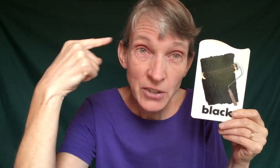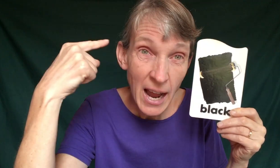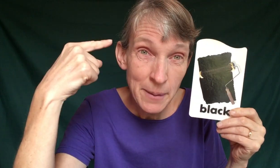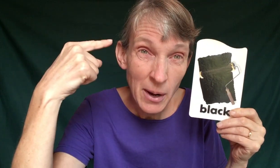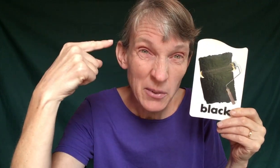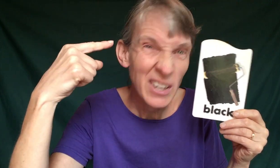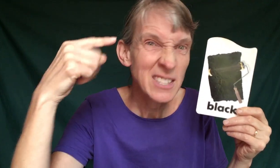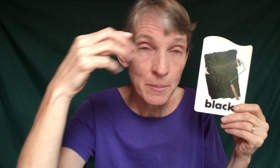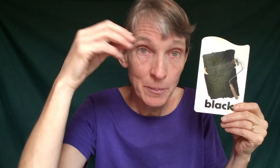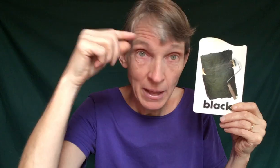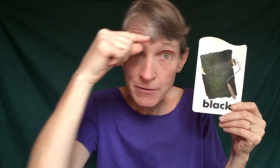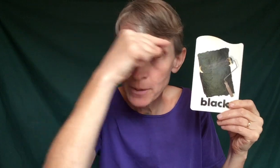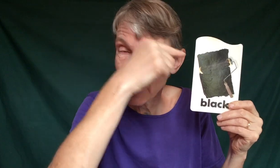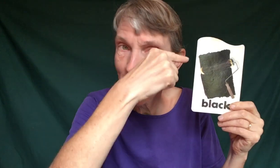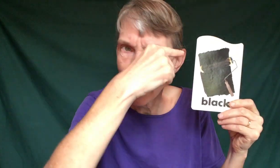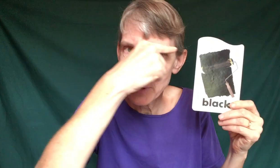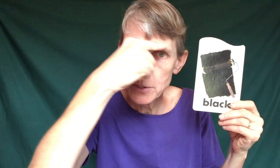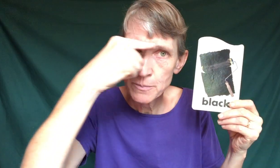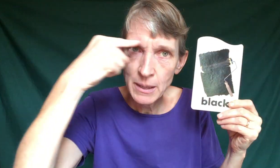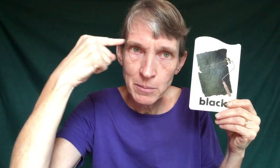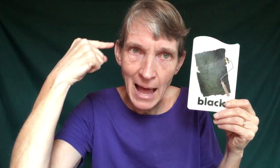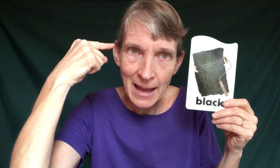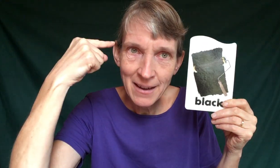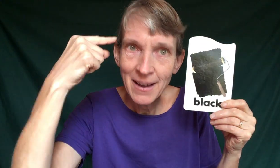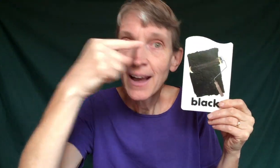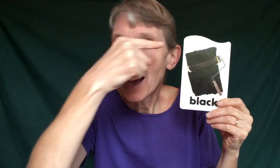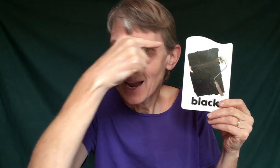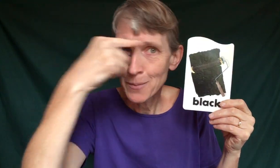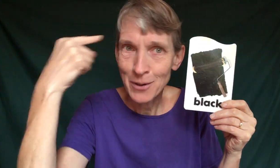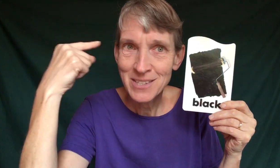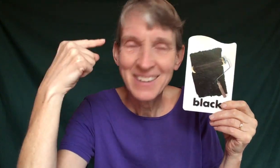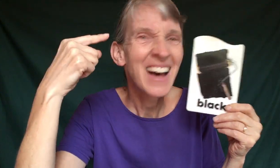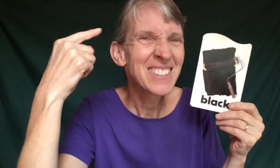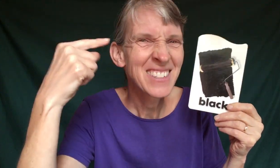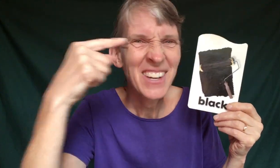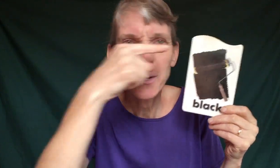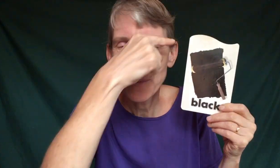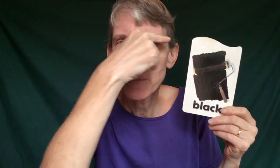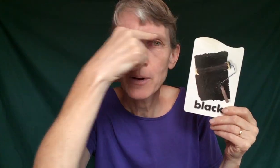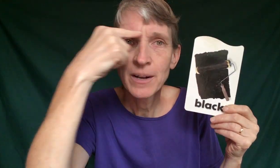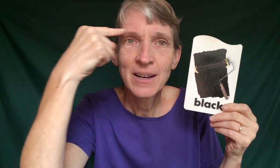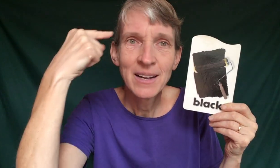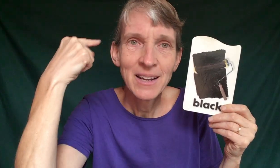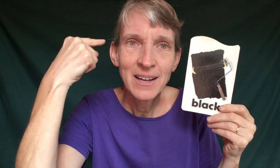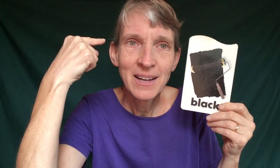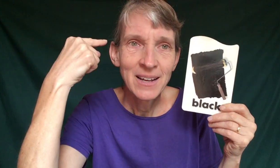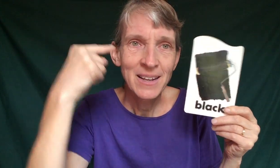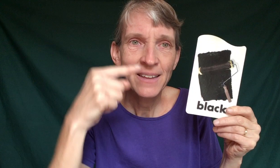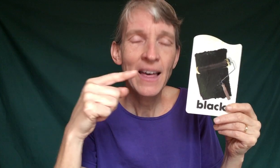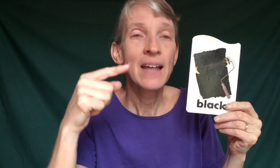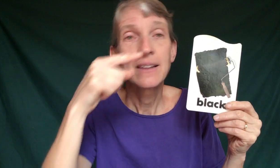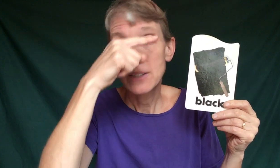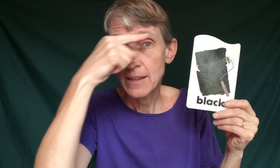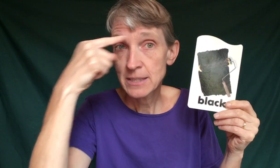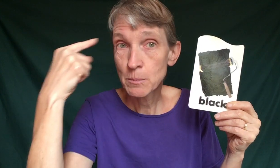your eyebrows. Like some people have very big eyebrows, big black eyebrows like that. So that's how you can remember. Like that. So that's